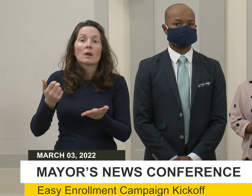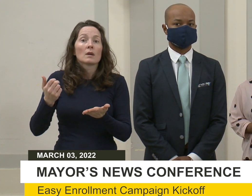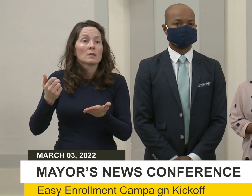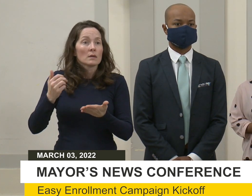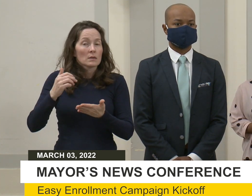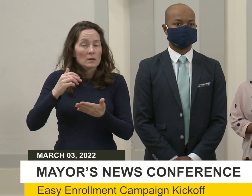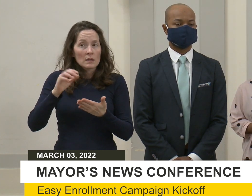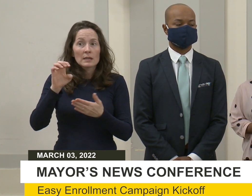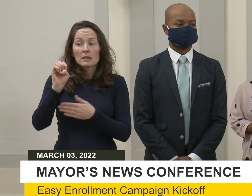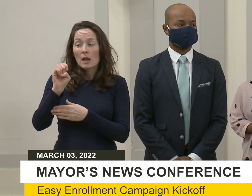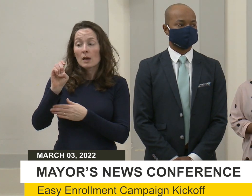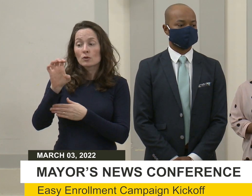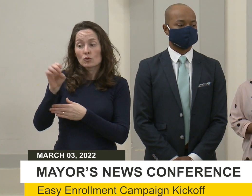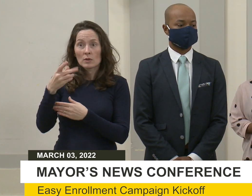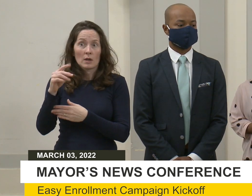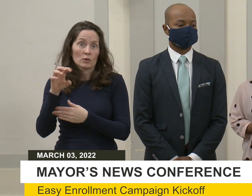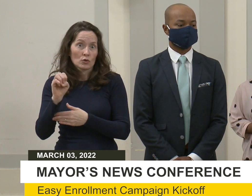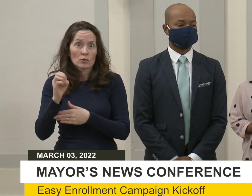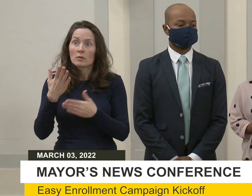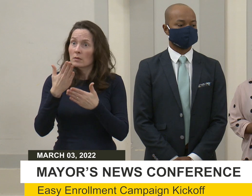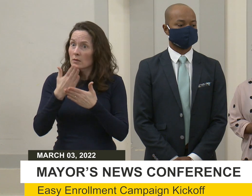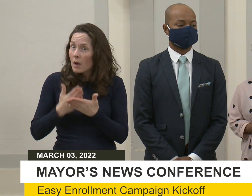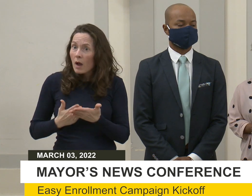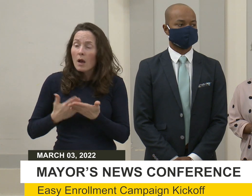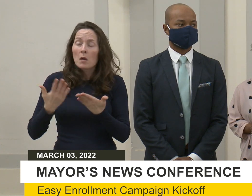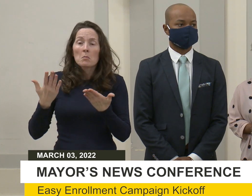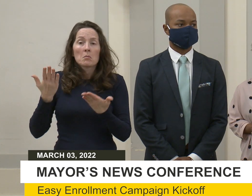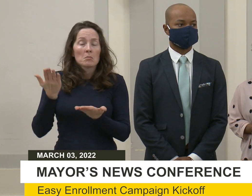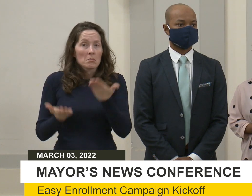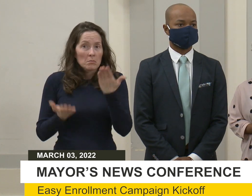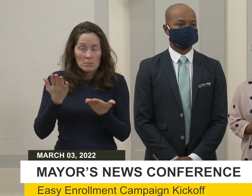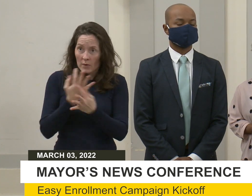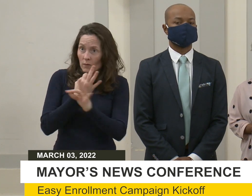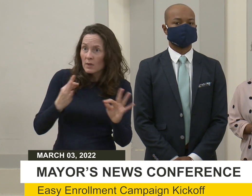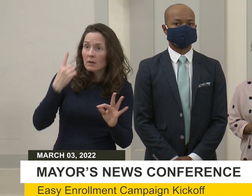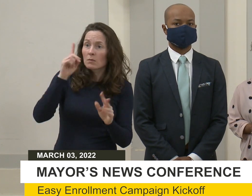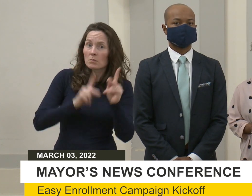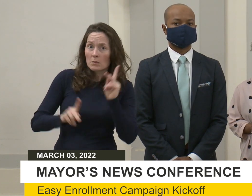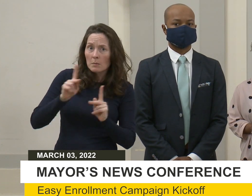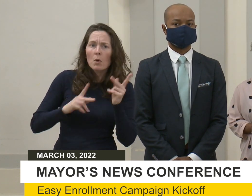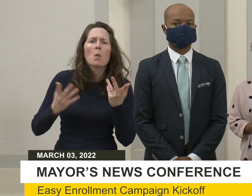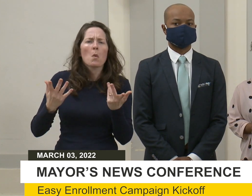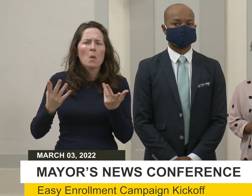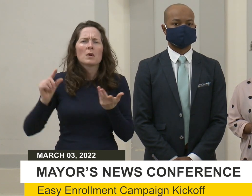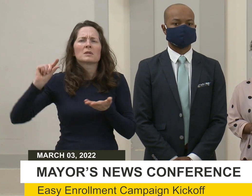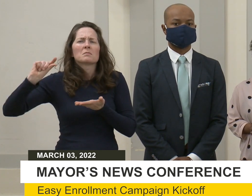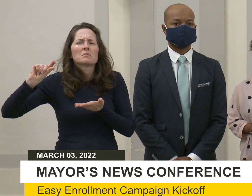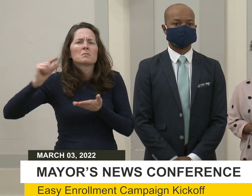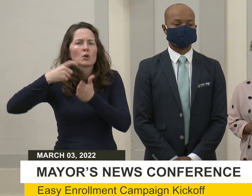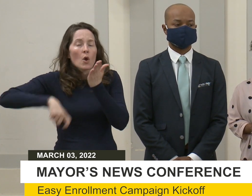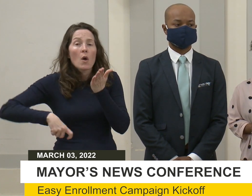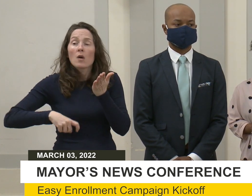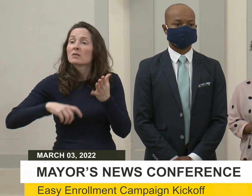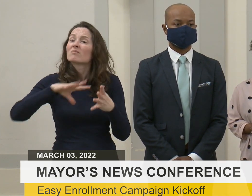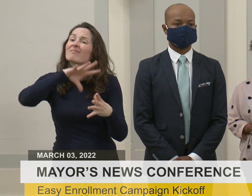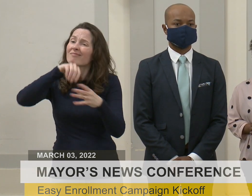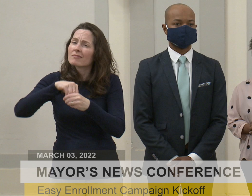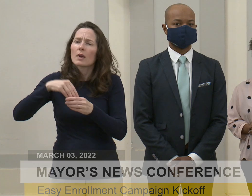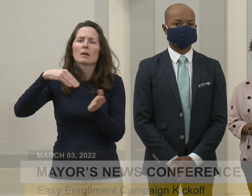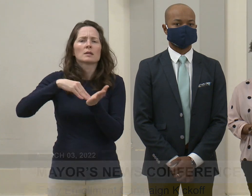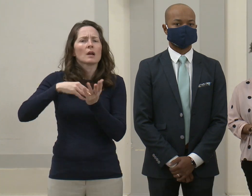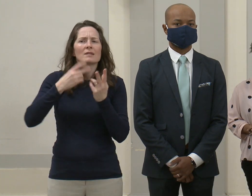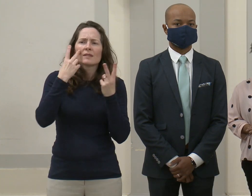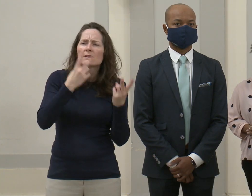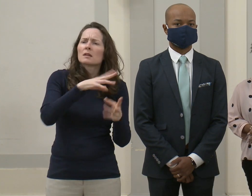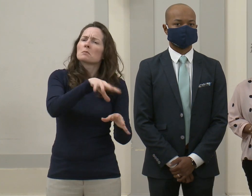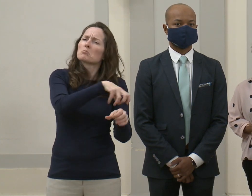residents at little to no costs and cover important and necessary healthcare services, including doctor's visits, prescriptions, mental